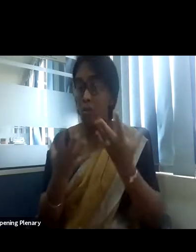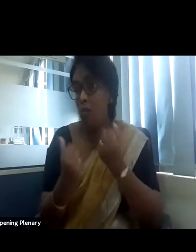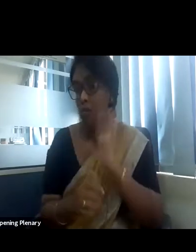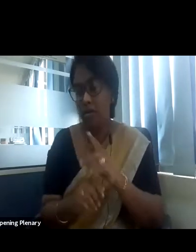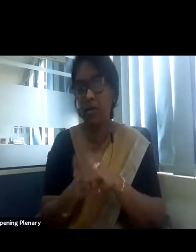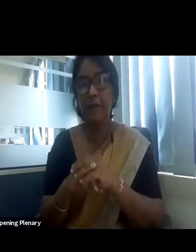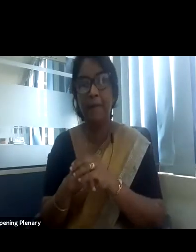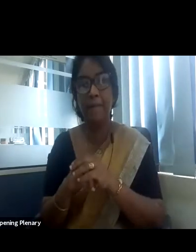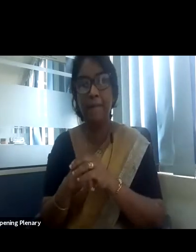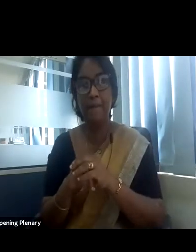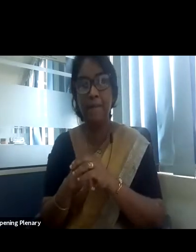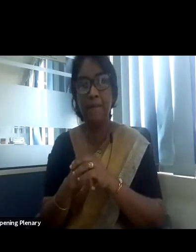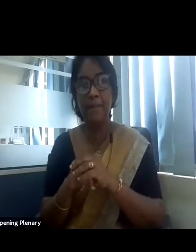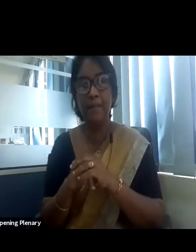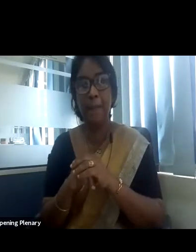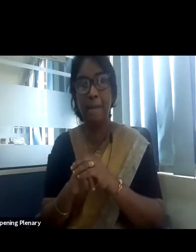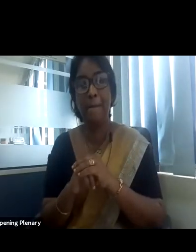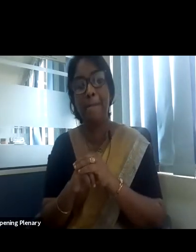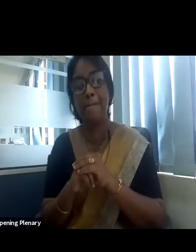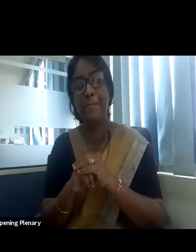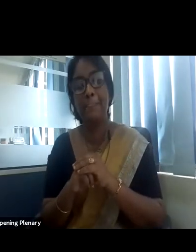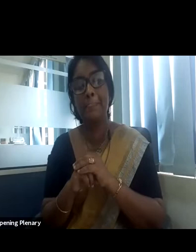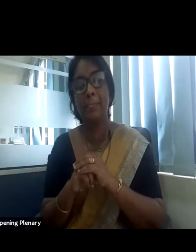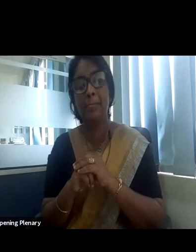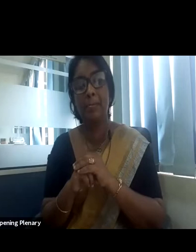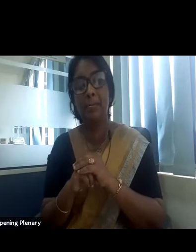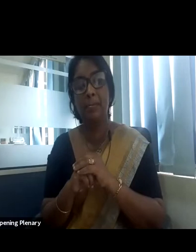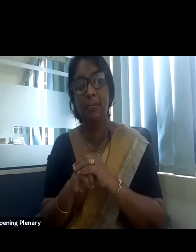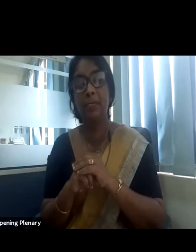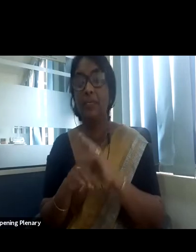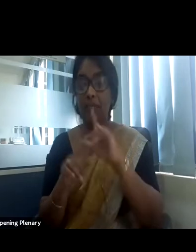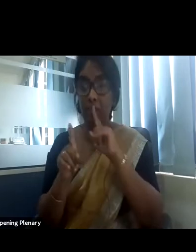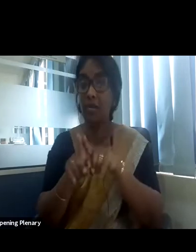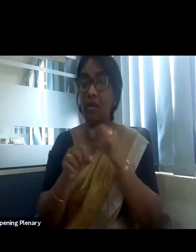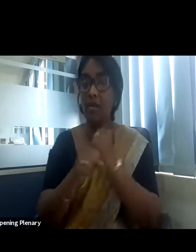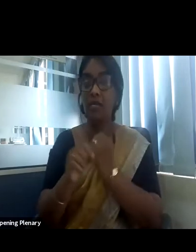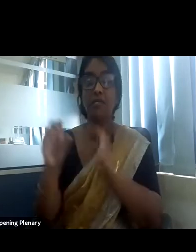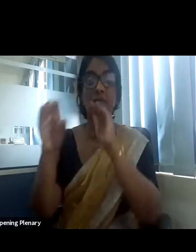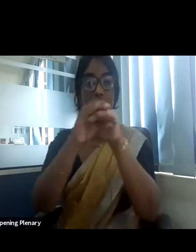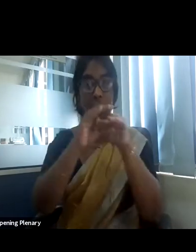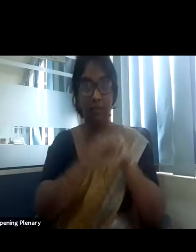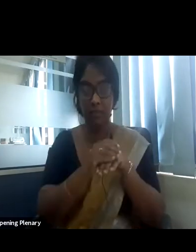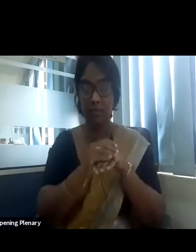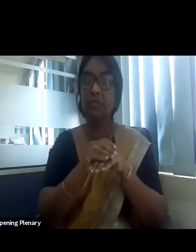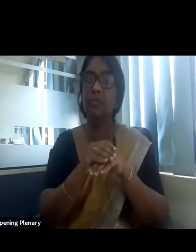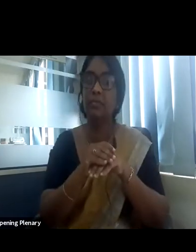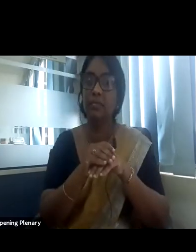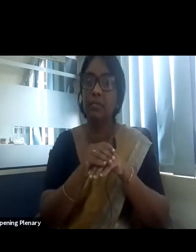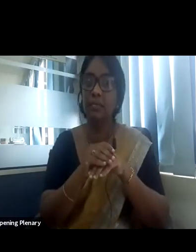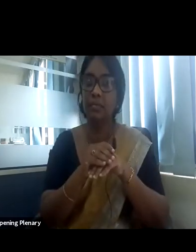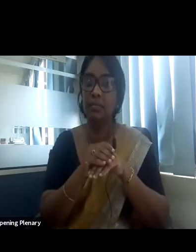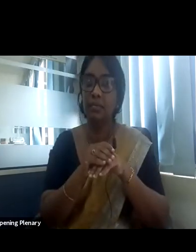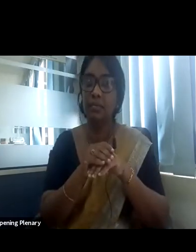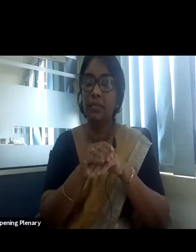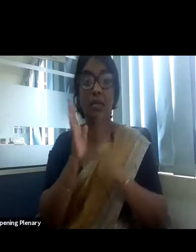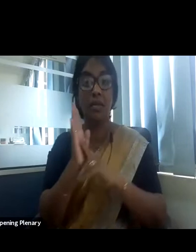government intervention can also help preserve national environmental biodiversity and